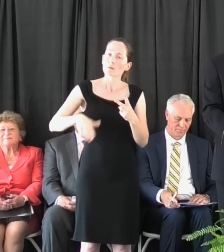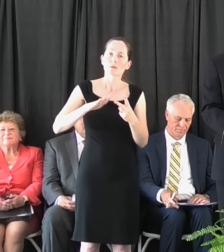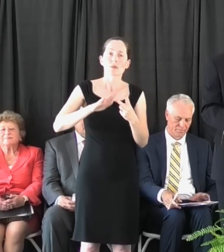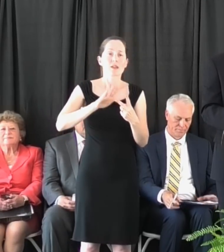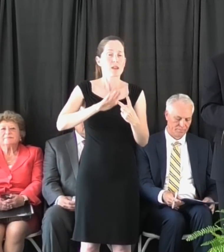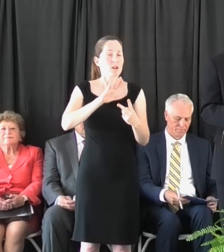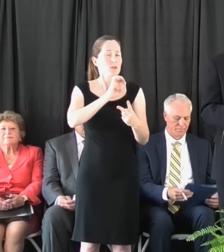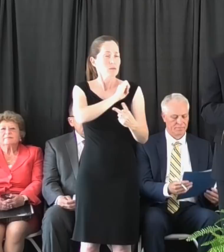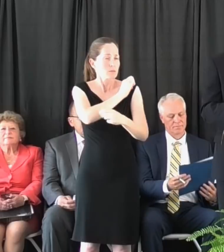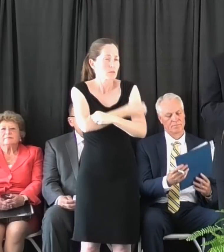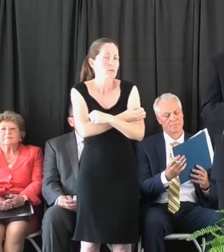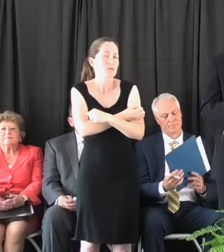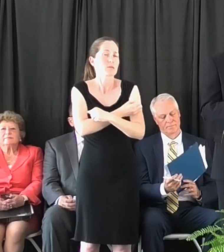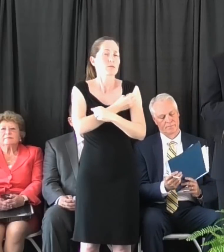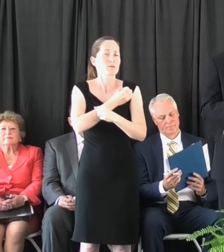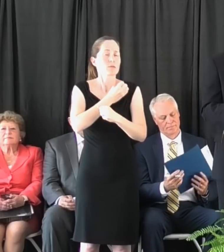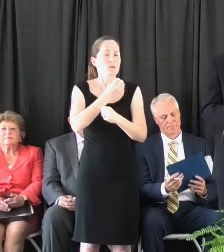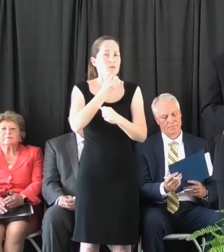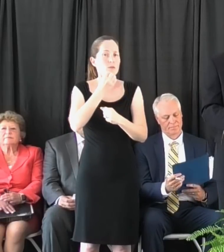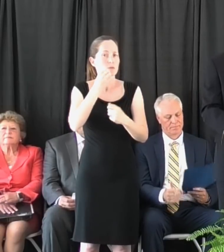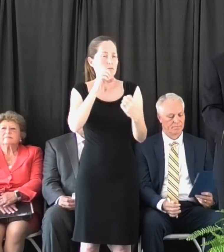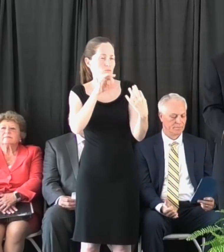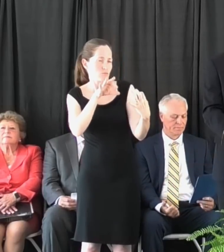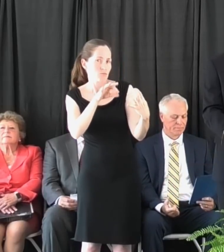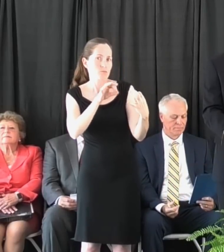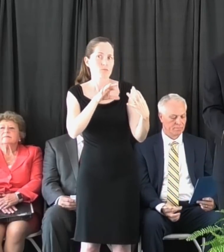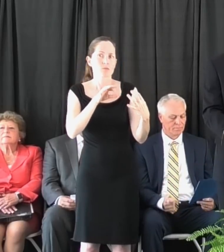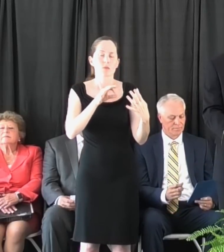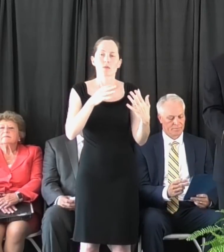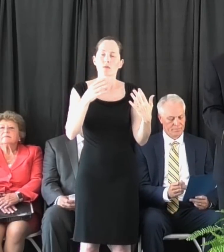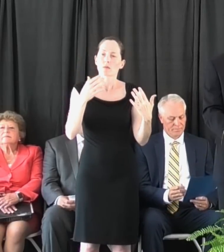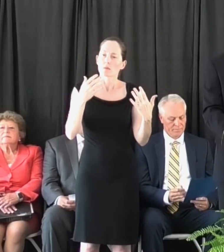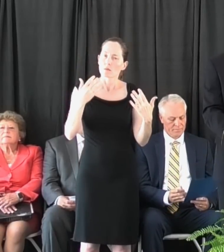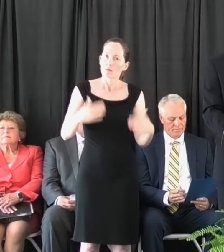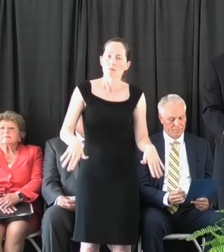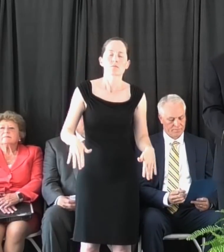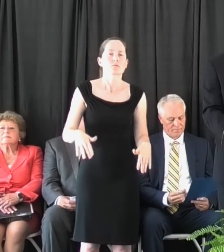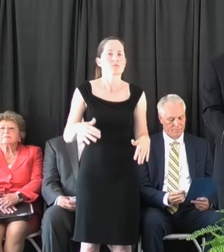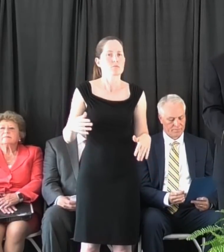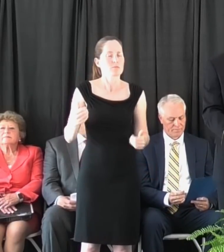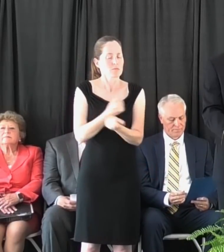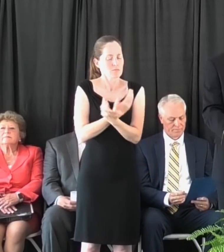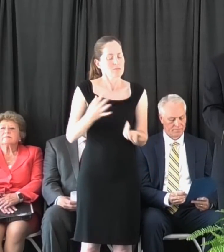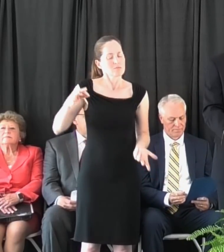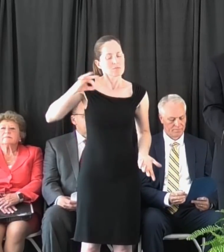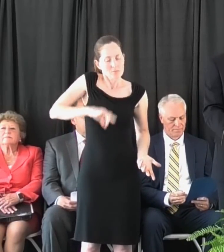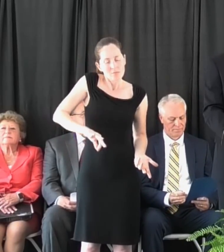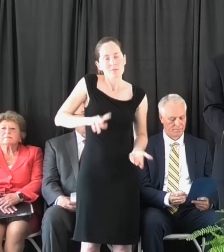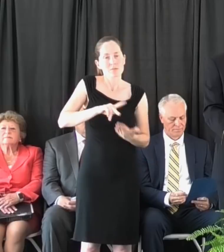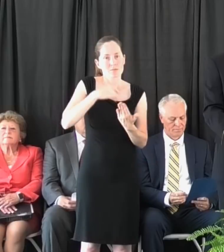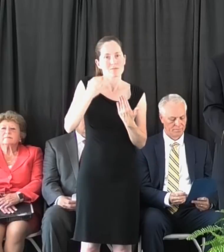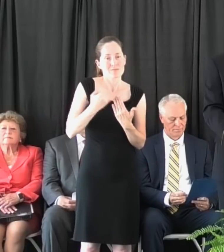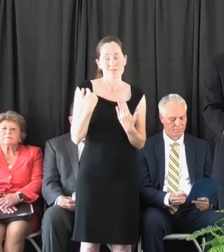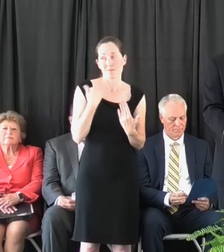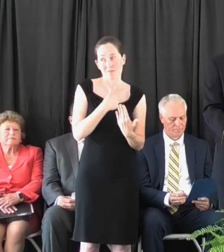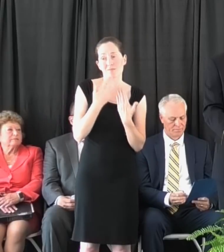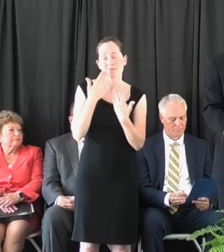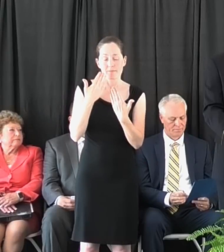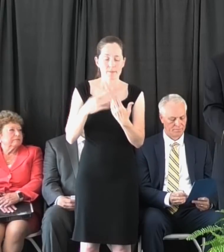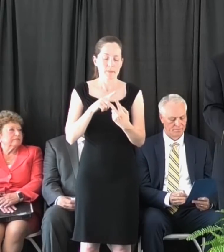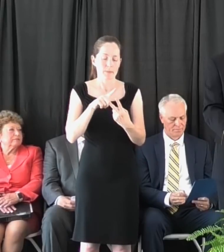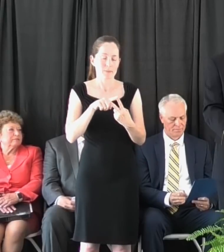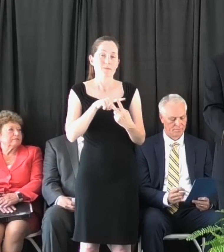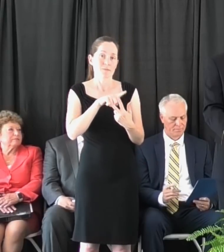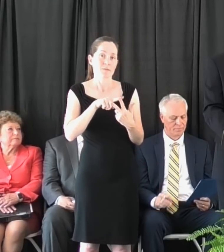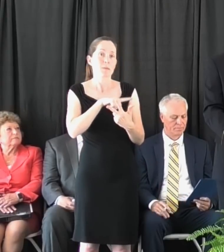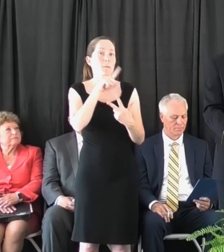has significantly benefited the overall execution of the project, and we're very thankful for that. And